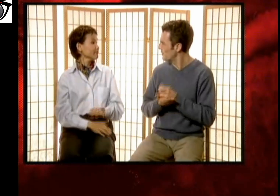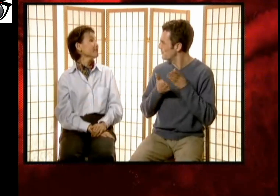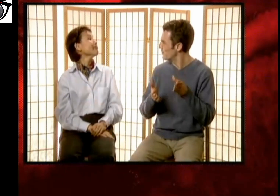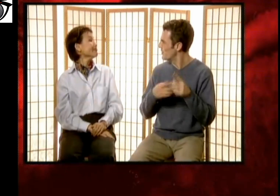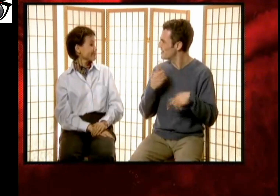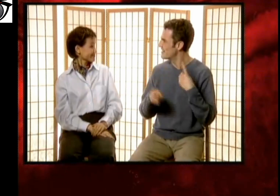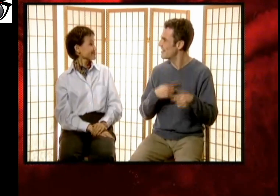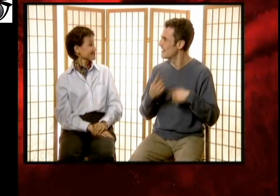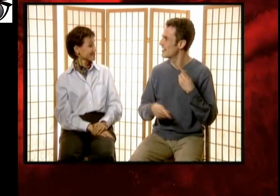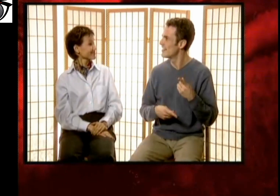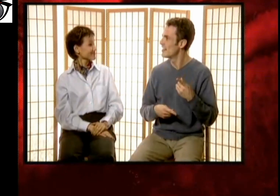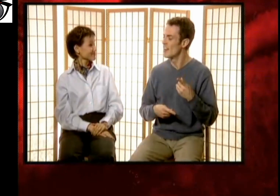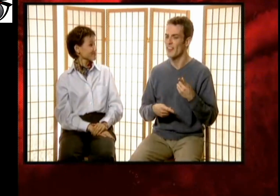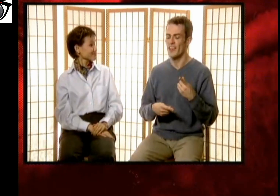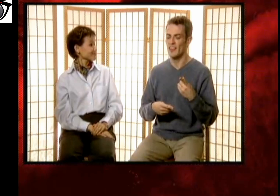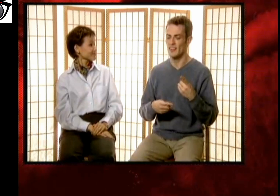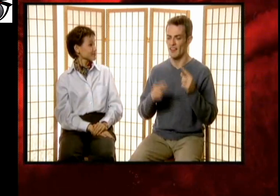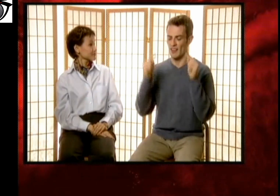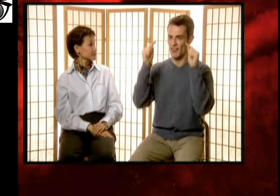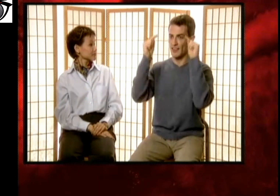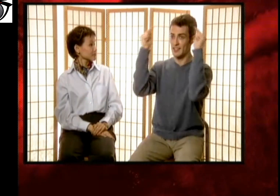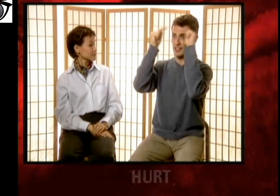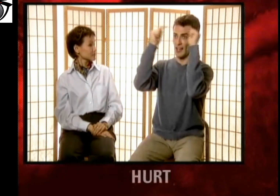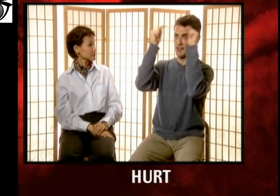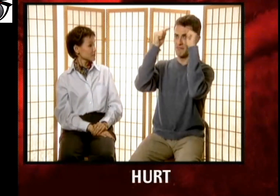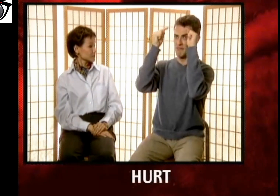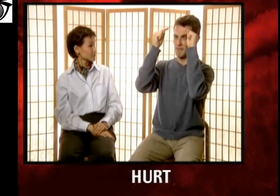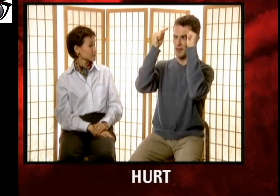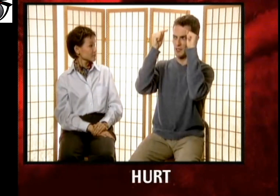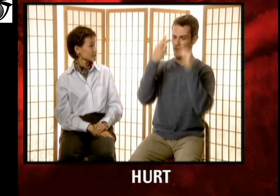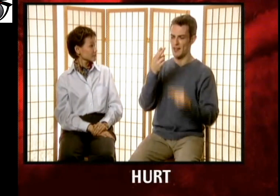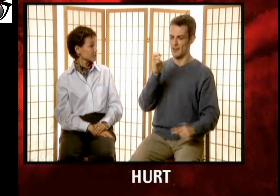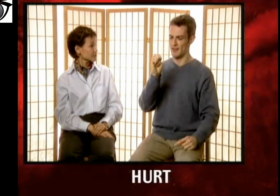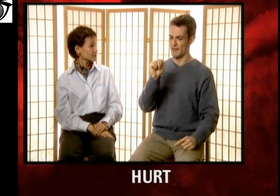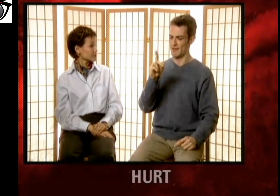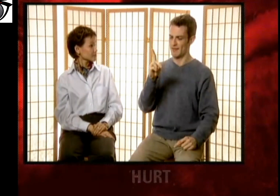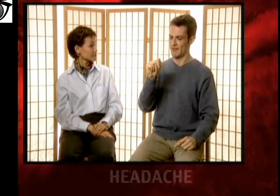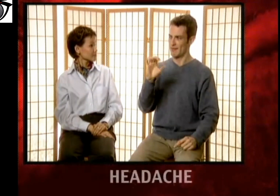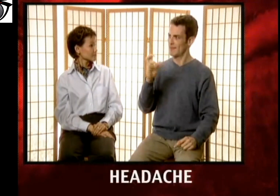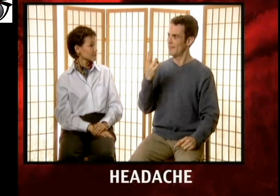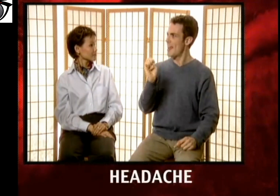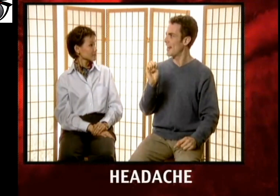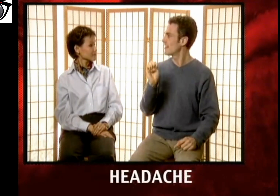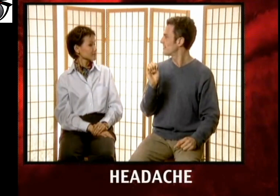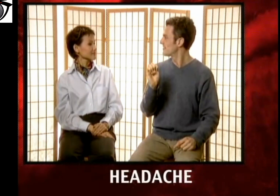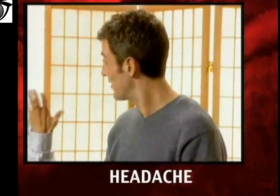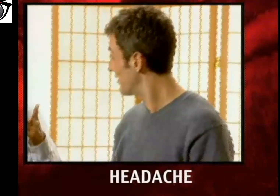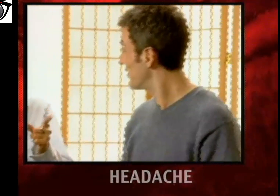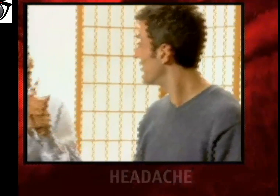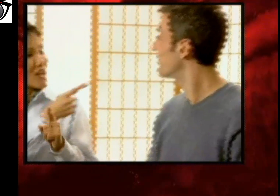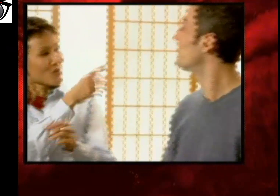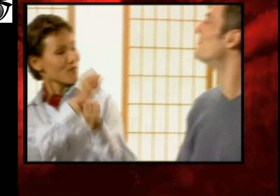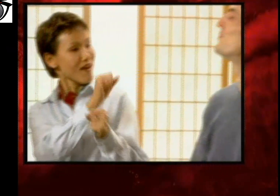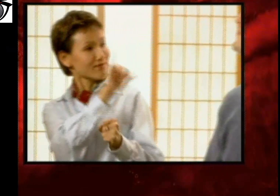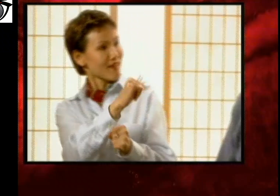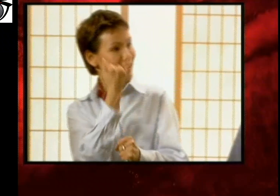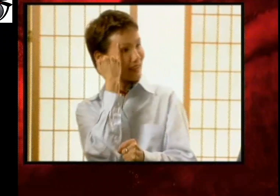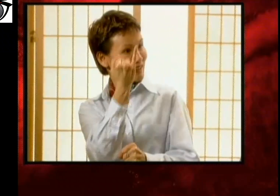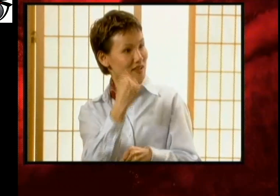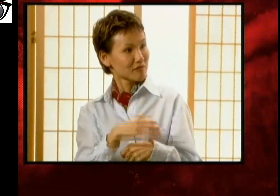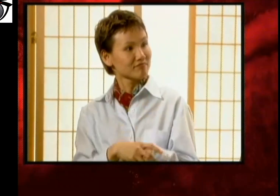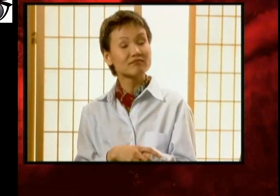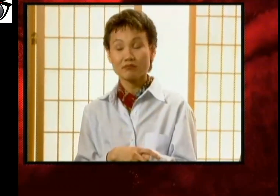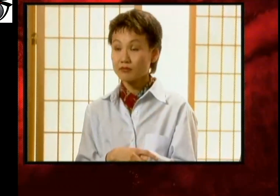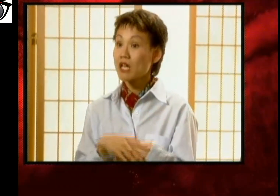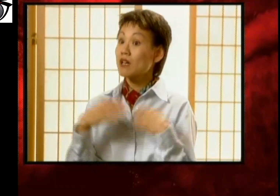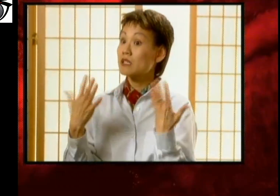That's a very useful way to sign. Then this sign must mean headache. You